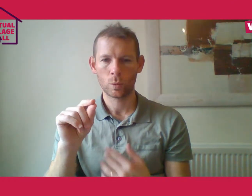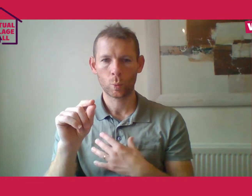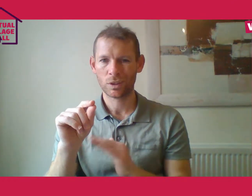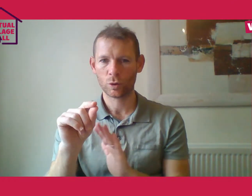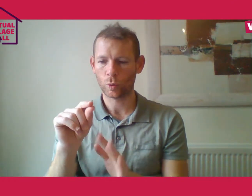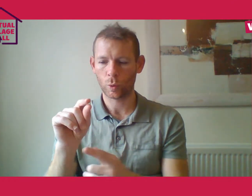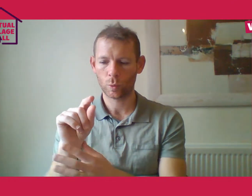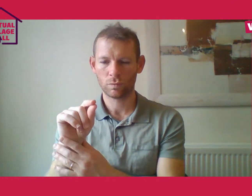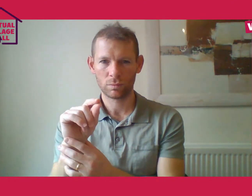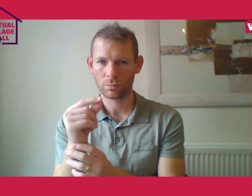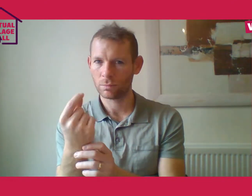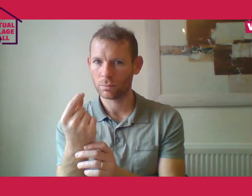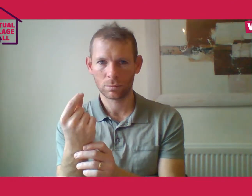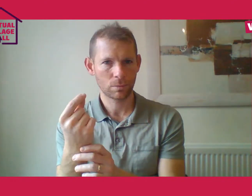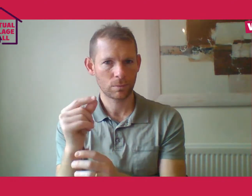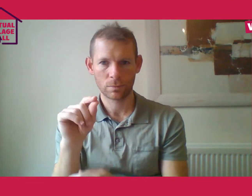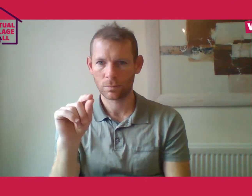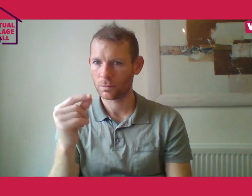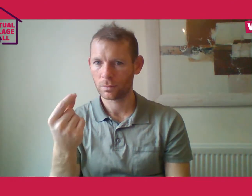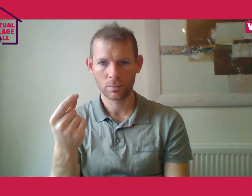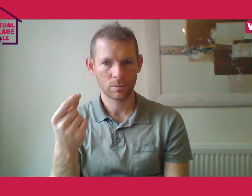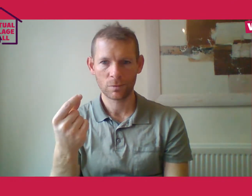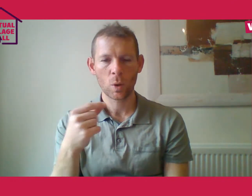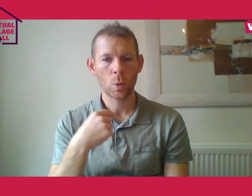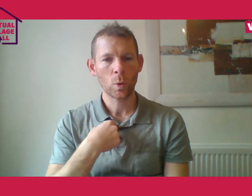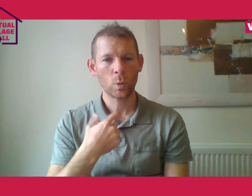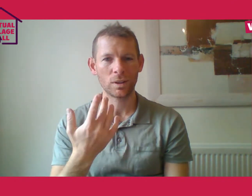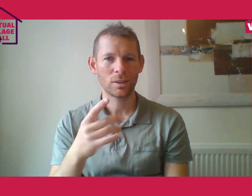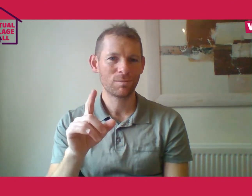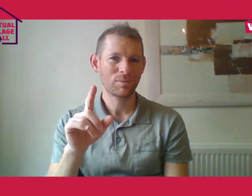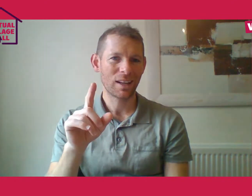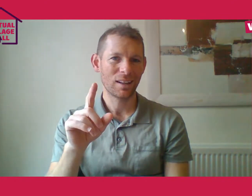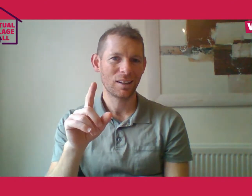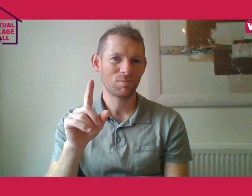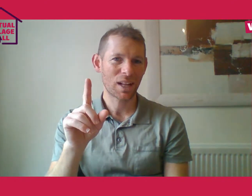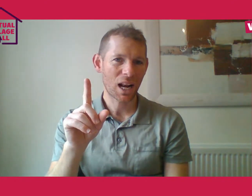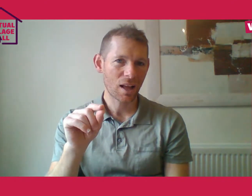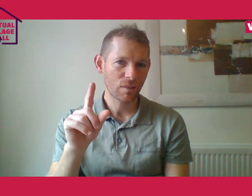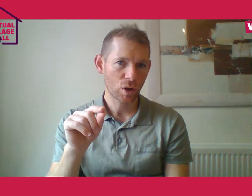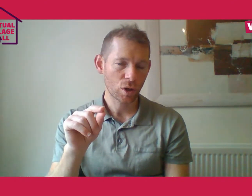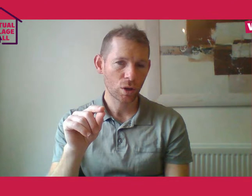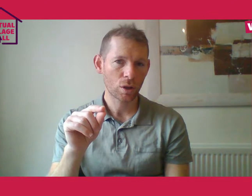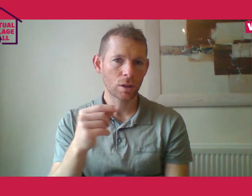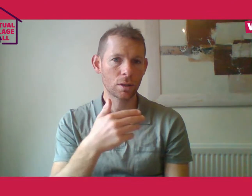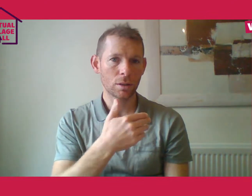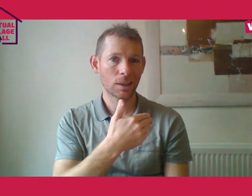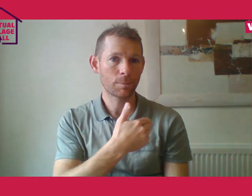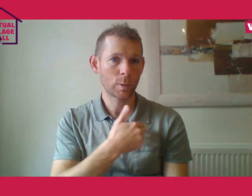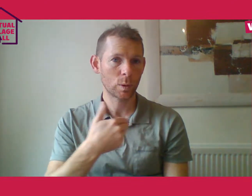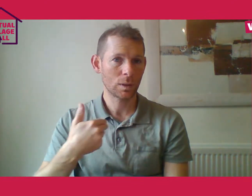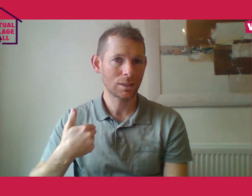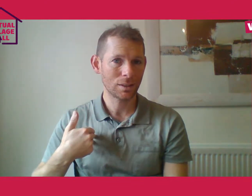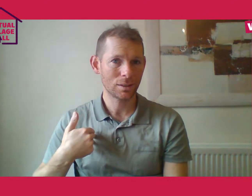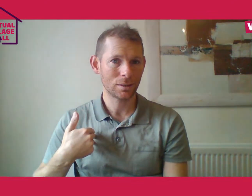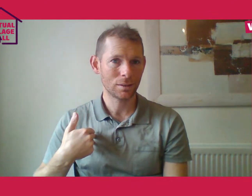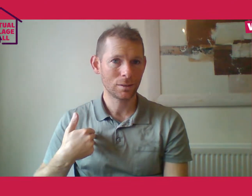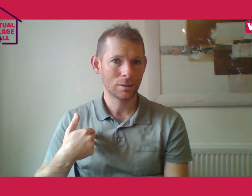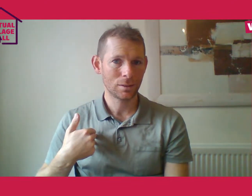So 11 o'clock isn't the same hand movement or twisting. You would probably